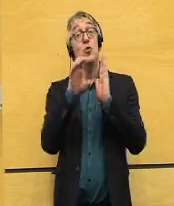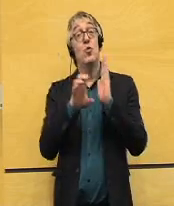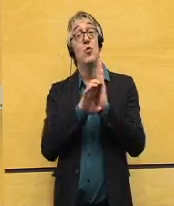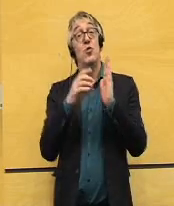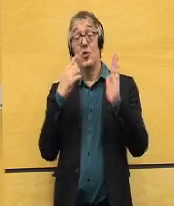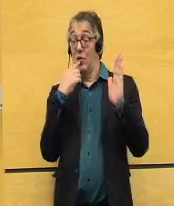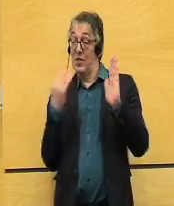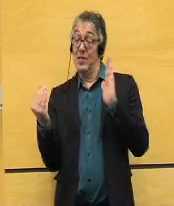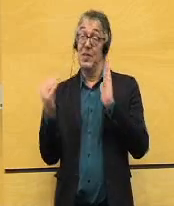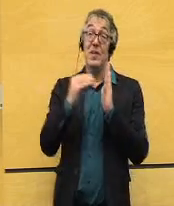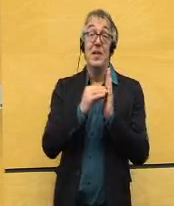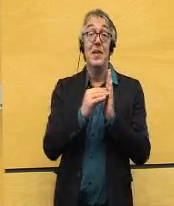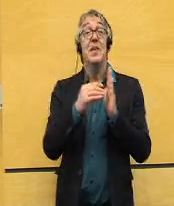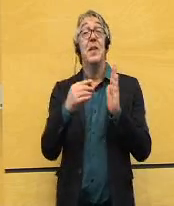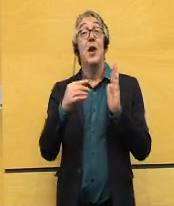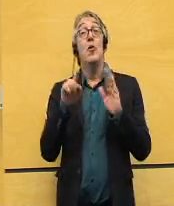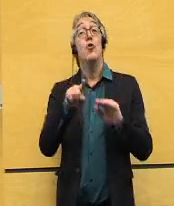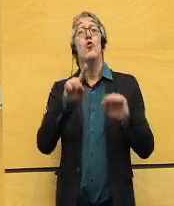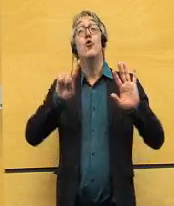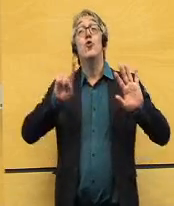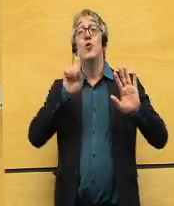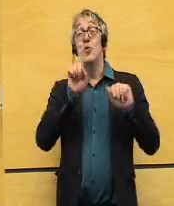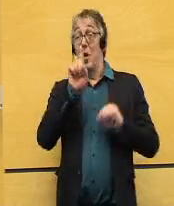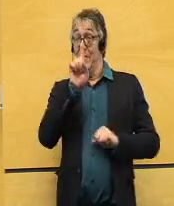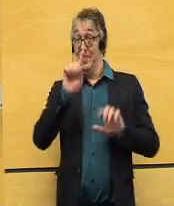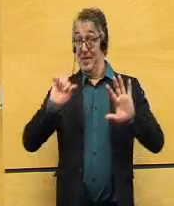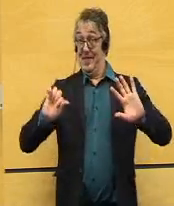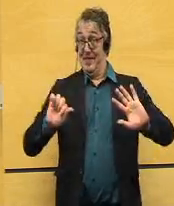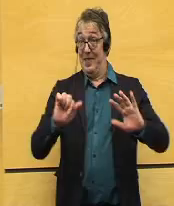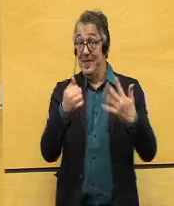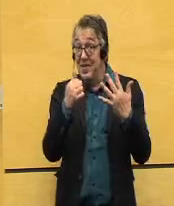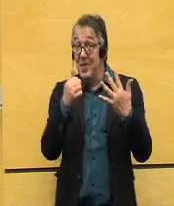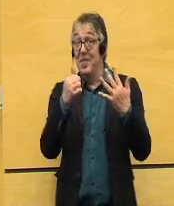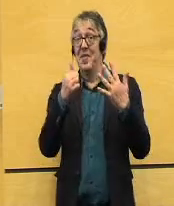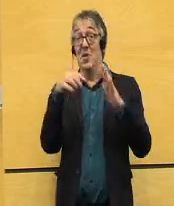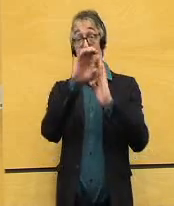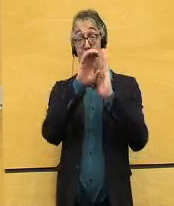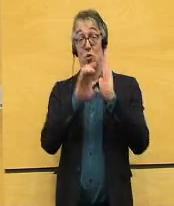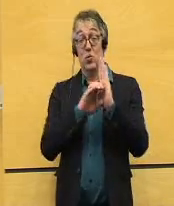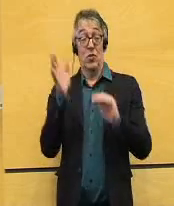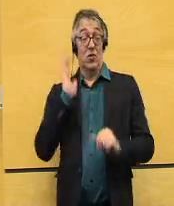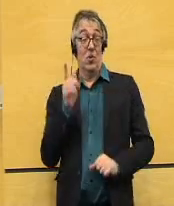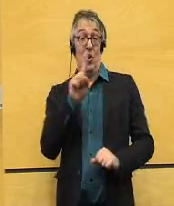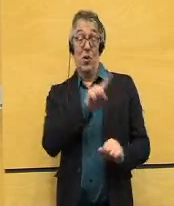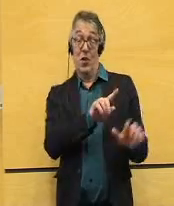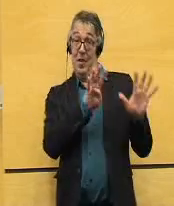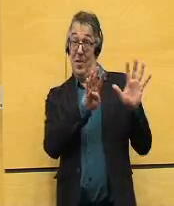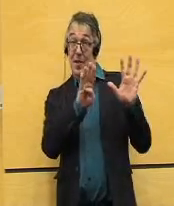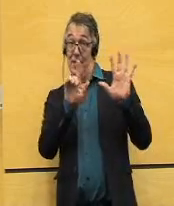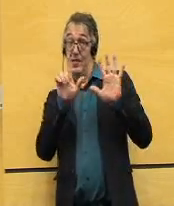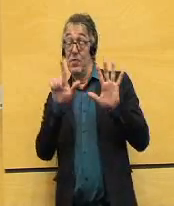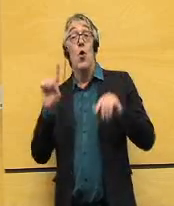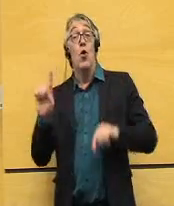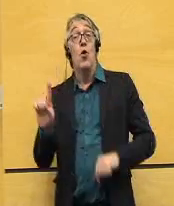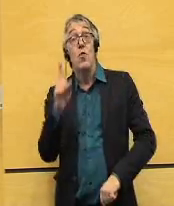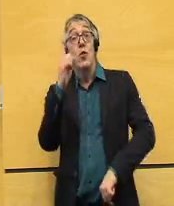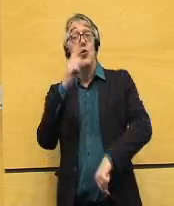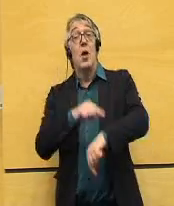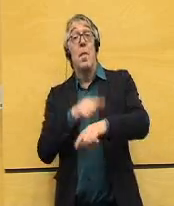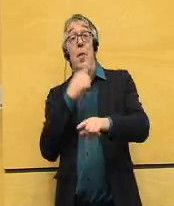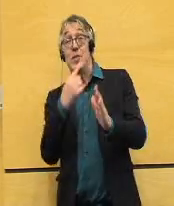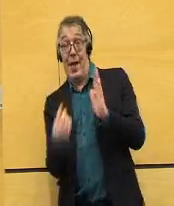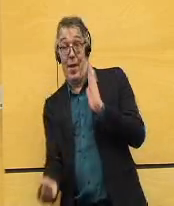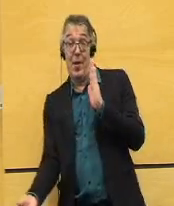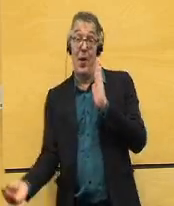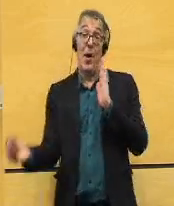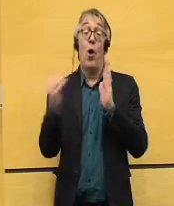the 16th constitution of Thailand, which was promulgated in 1997 with a strong section